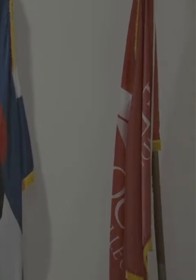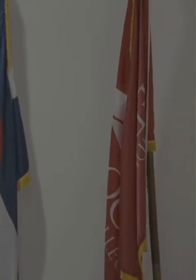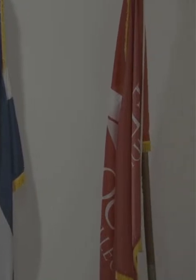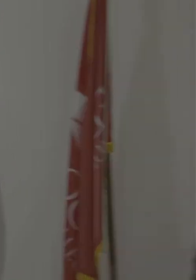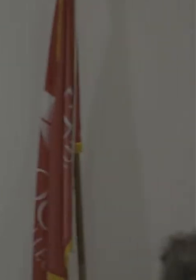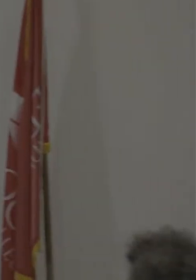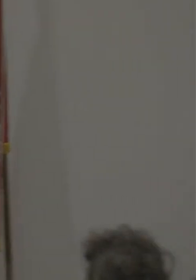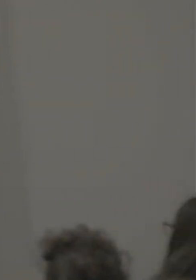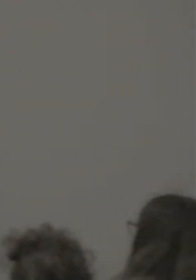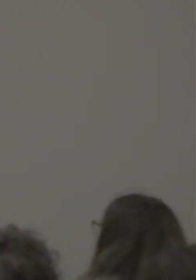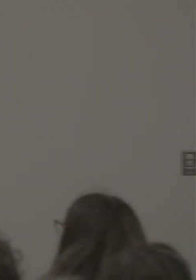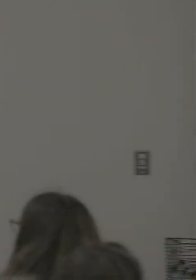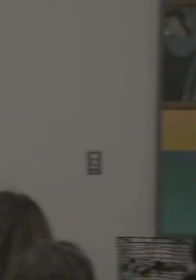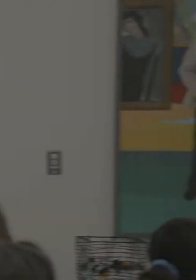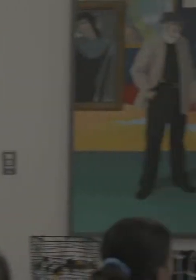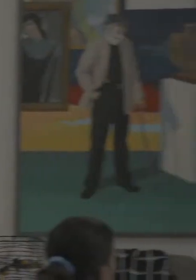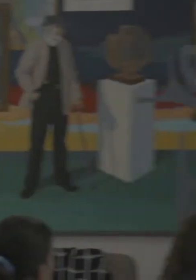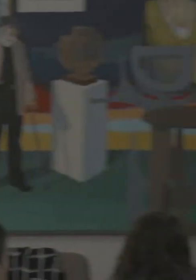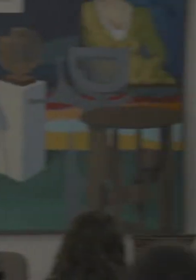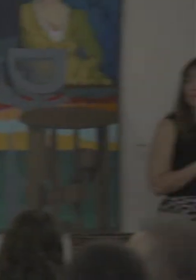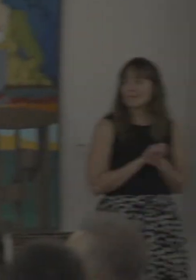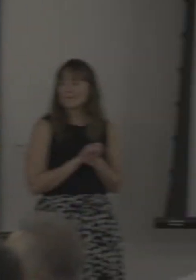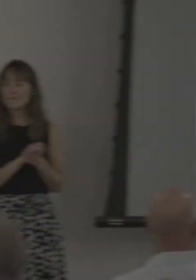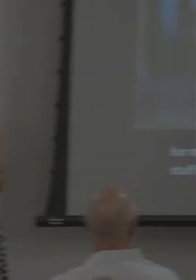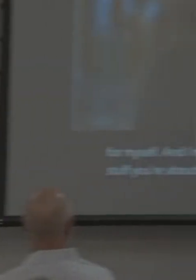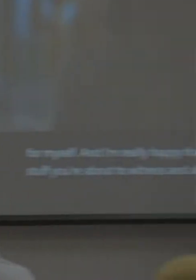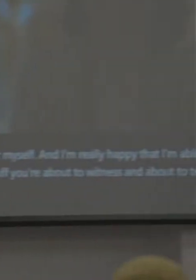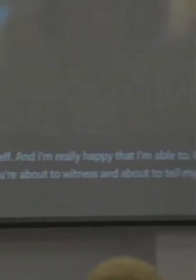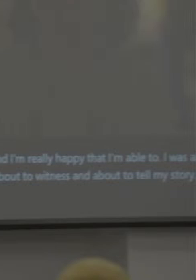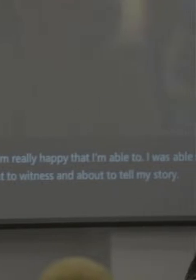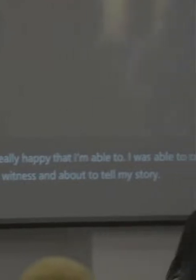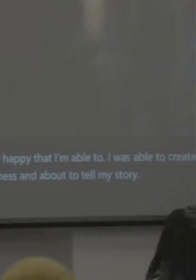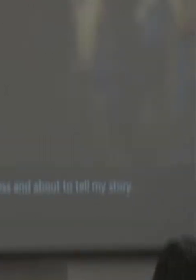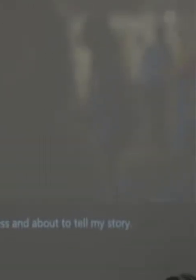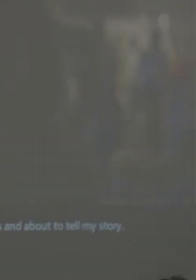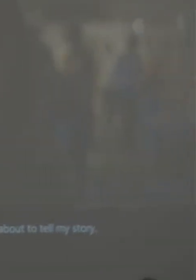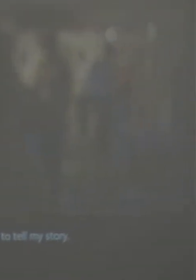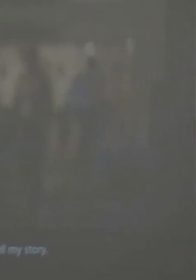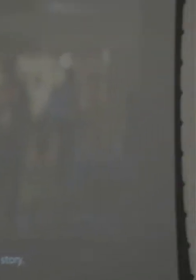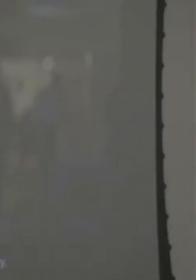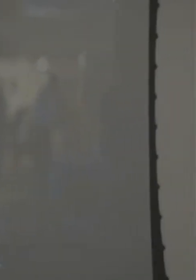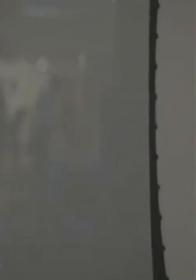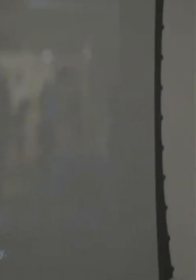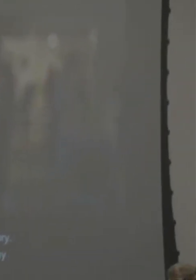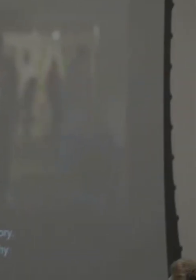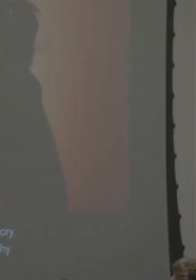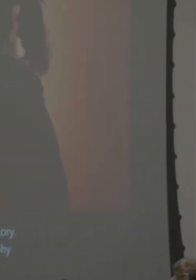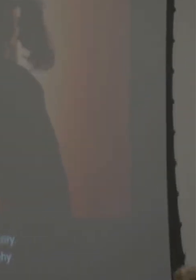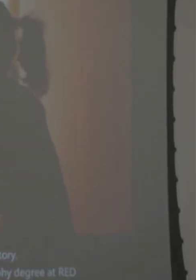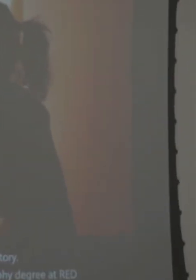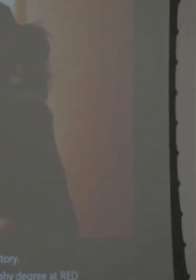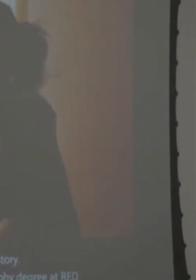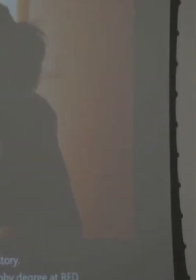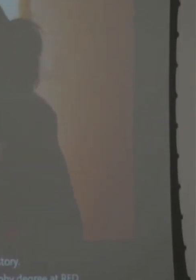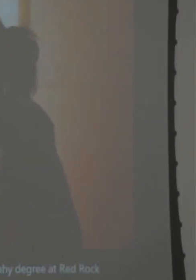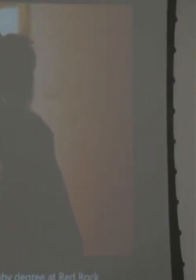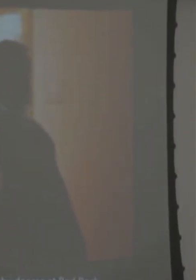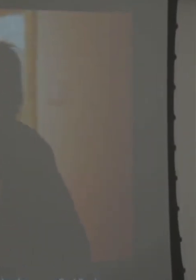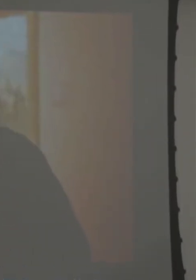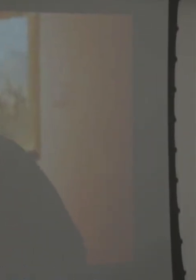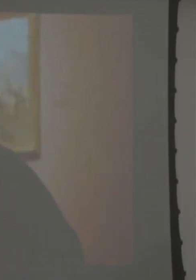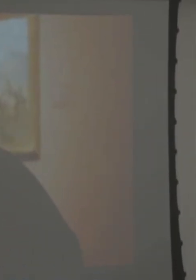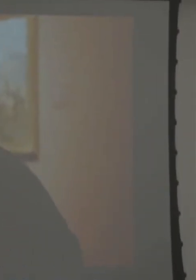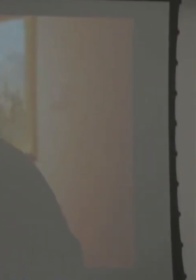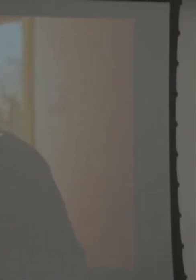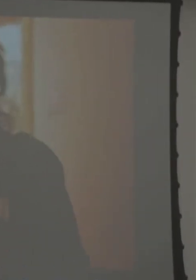Hey, I'm Esther Rivera. I'm currently enrolled in the professional photography degree at Red Rocks Community College and set to graduate in the